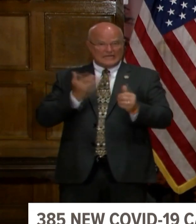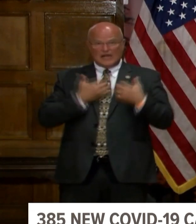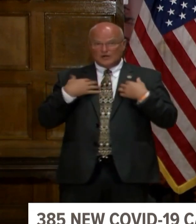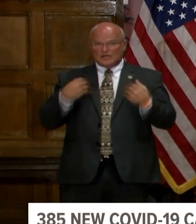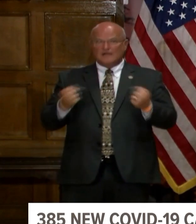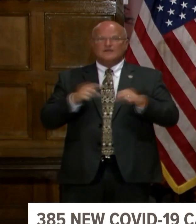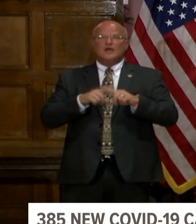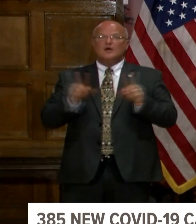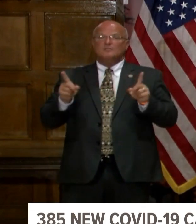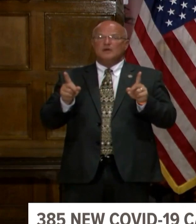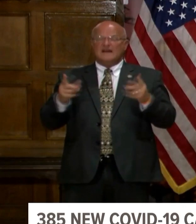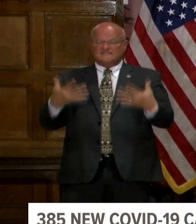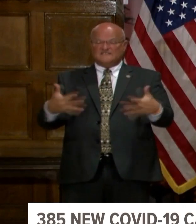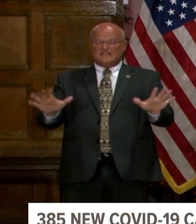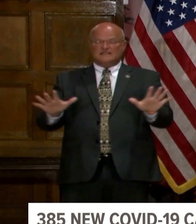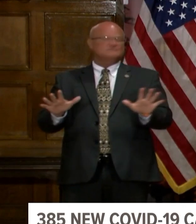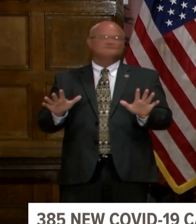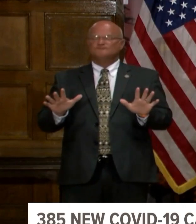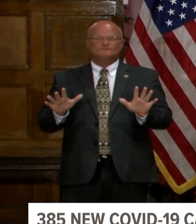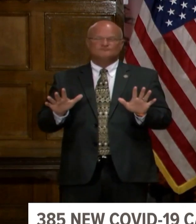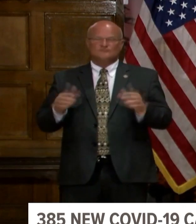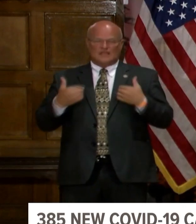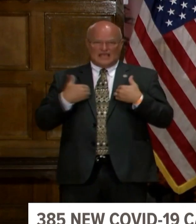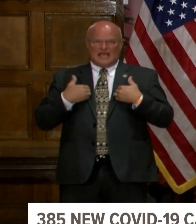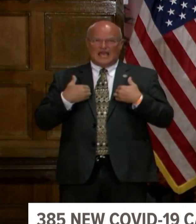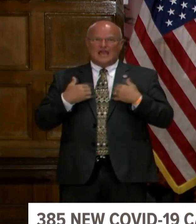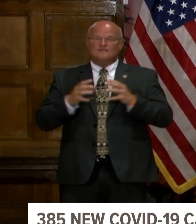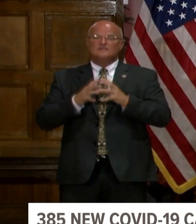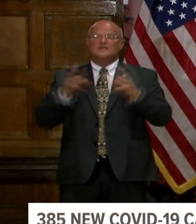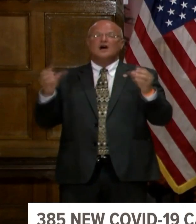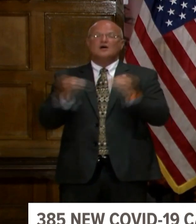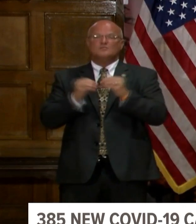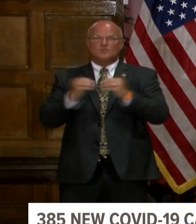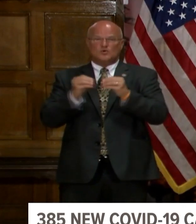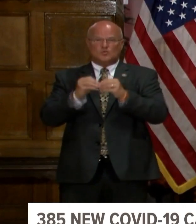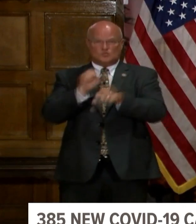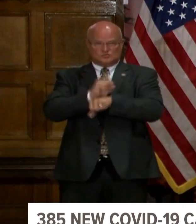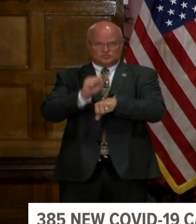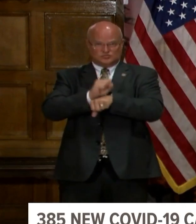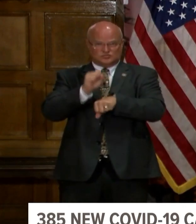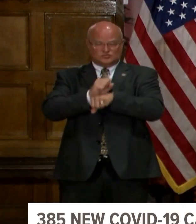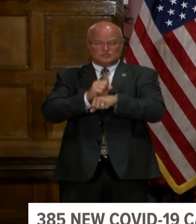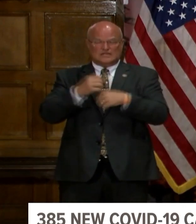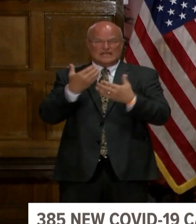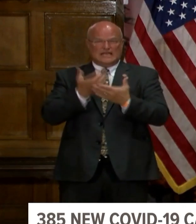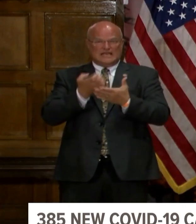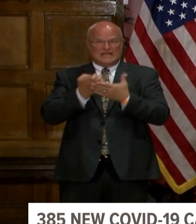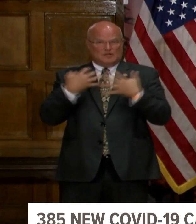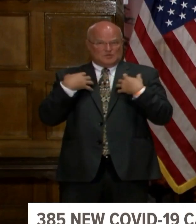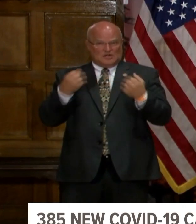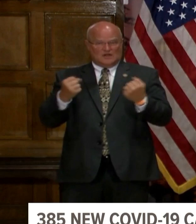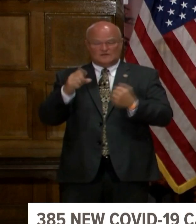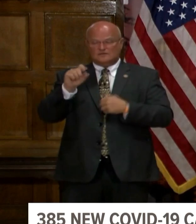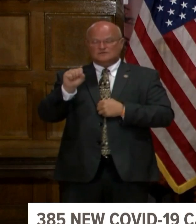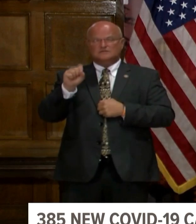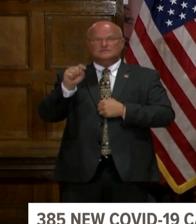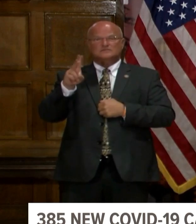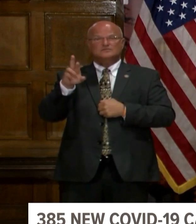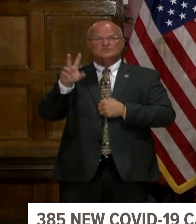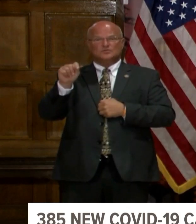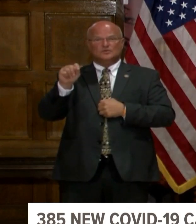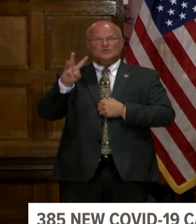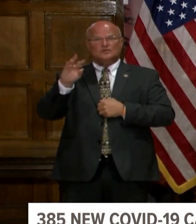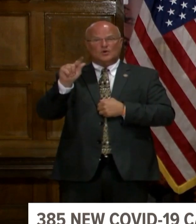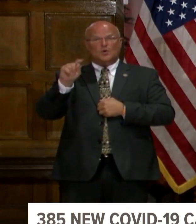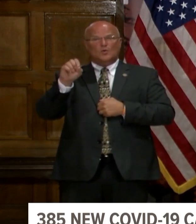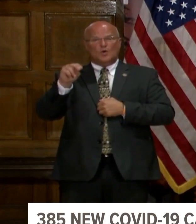recovery, but we're not completed yet. We still have much more to do in terms of our economic recovery. Stuart Walton has led that effort,